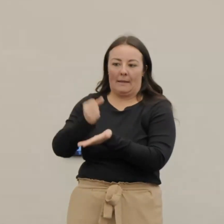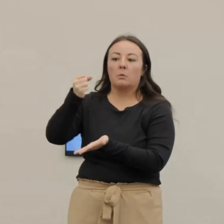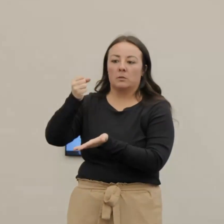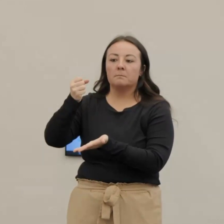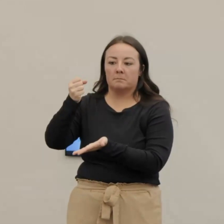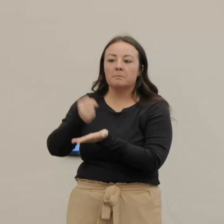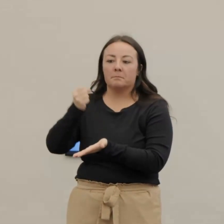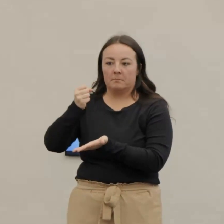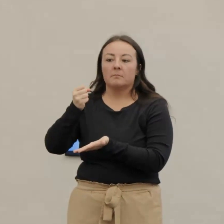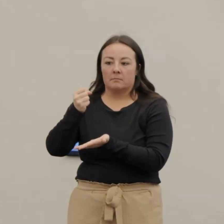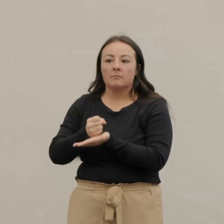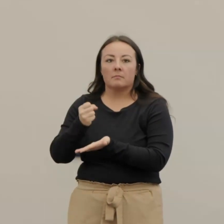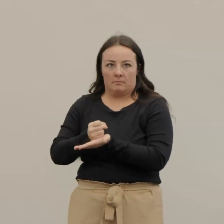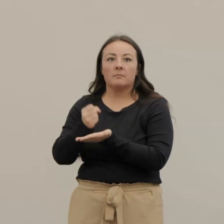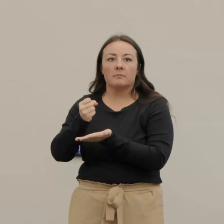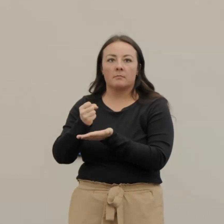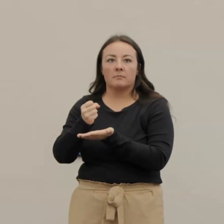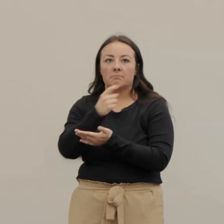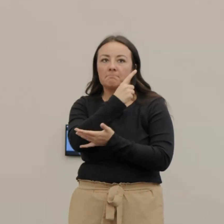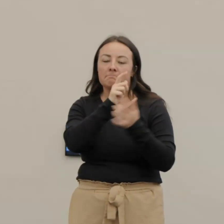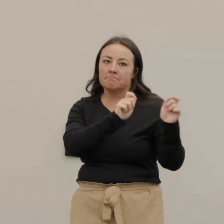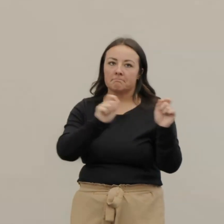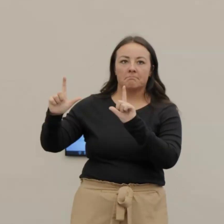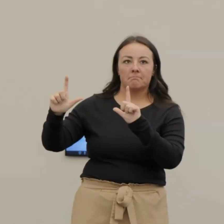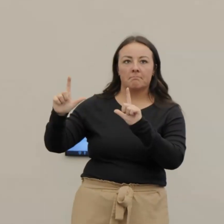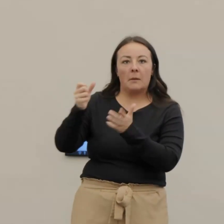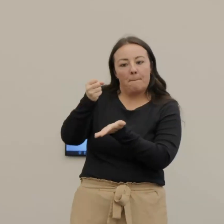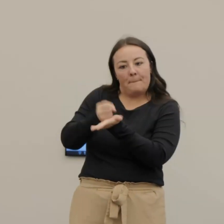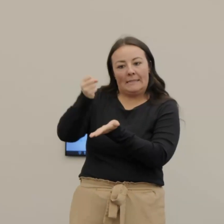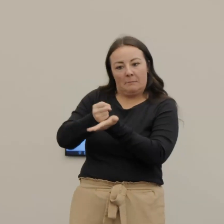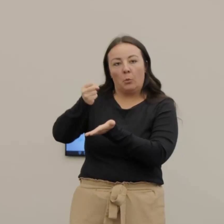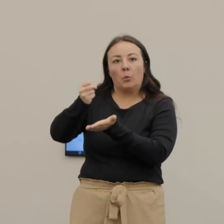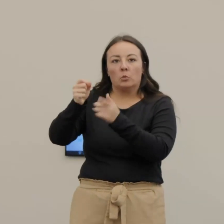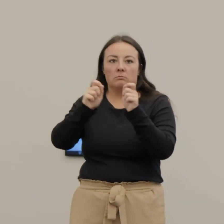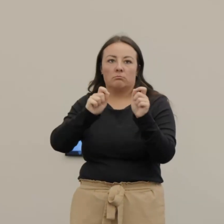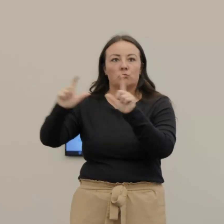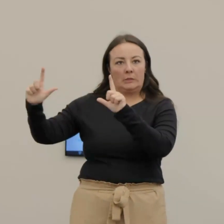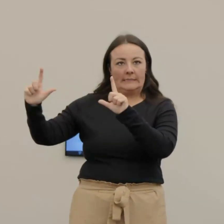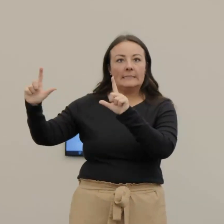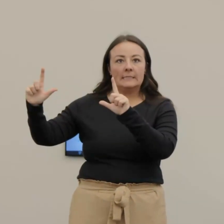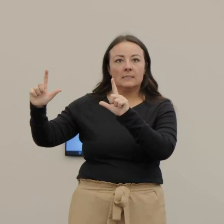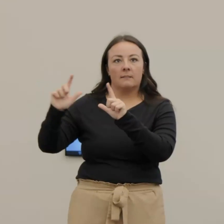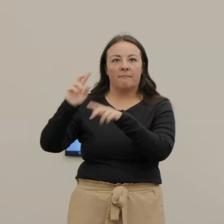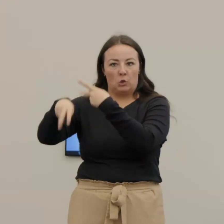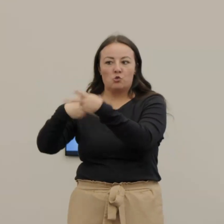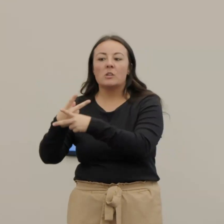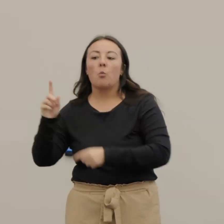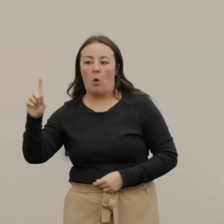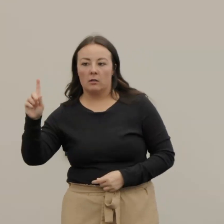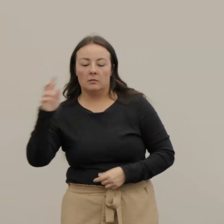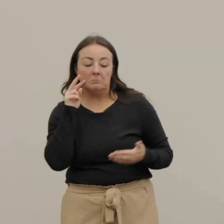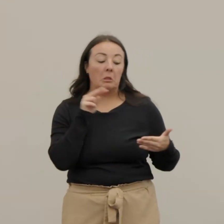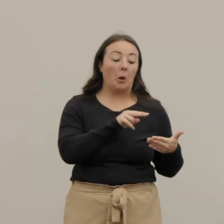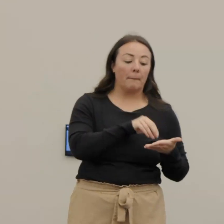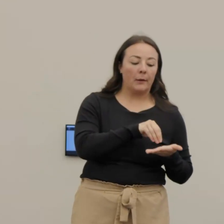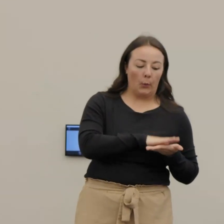I'm going to pull up on screen a passport screen version 1, and let me refer to my notes.